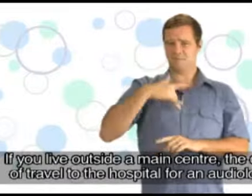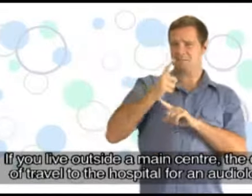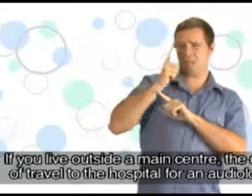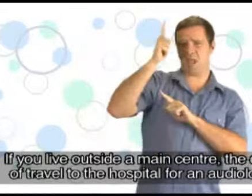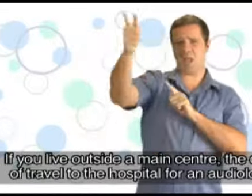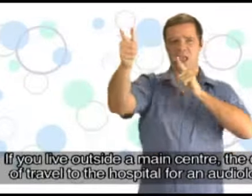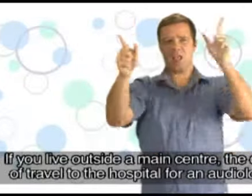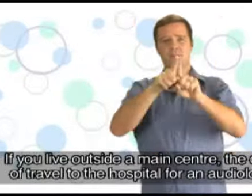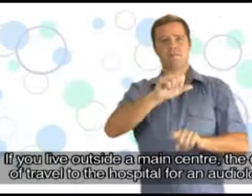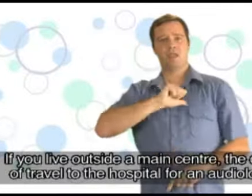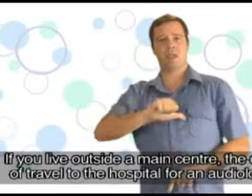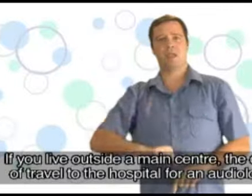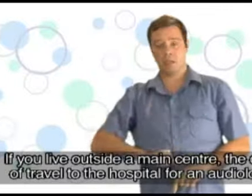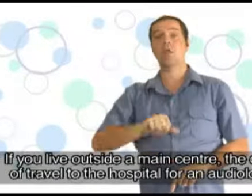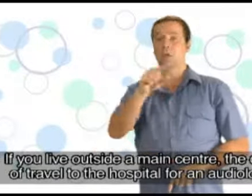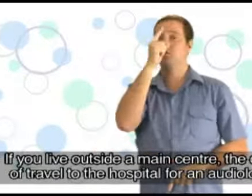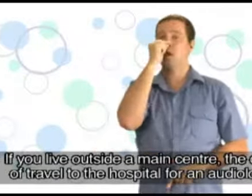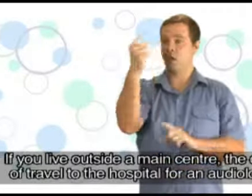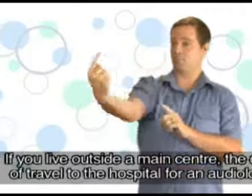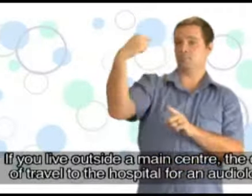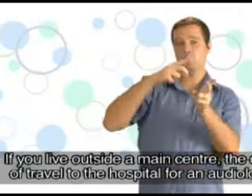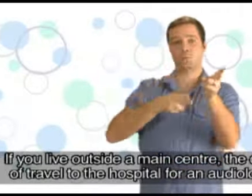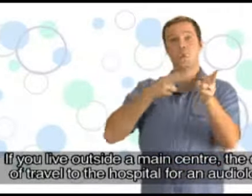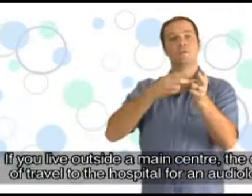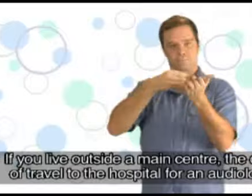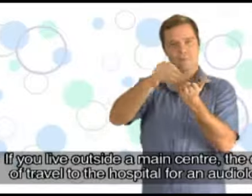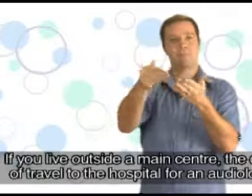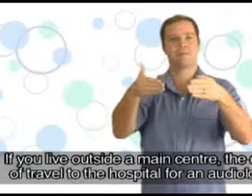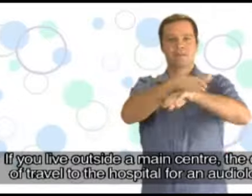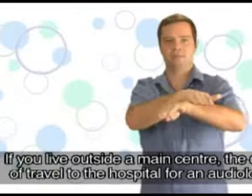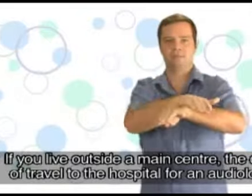If you live outside a main centre, the cost of travel to the hospital for an audiology